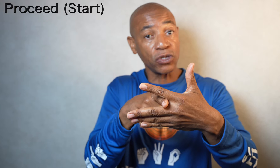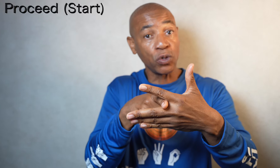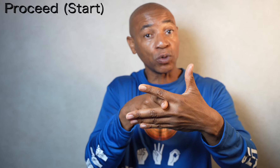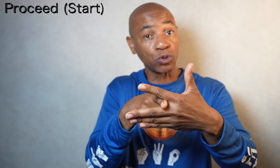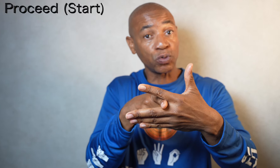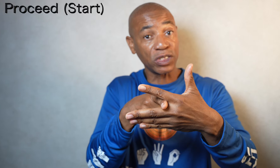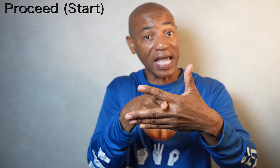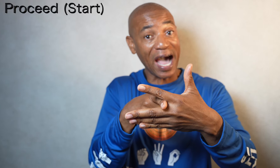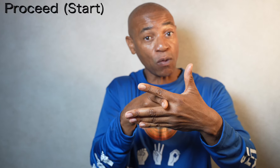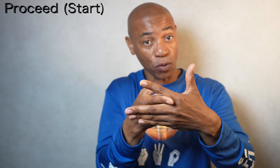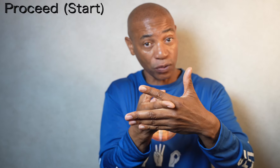will twist outward.